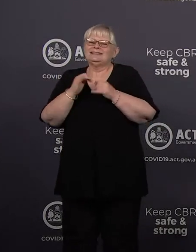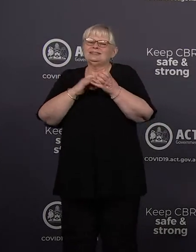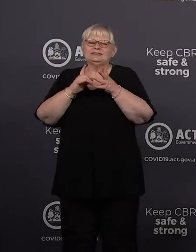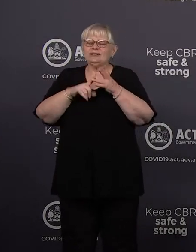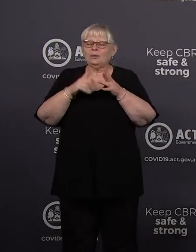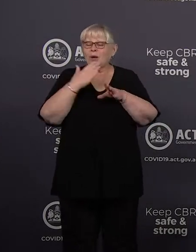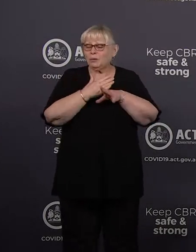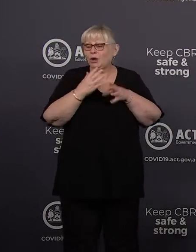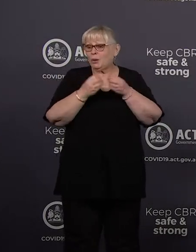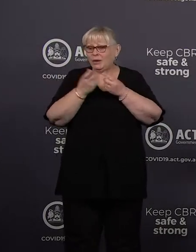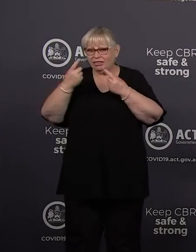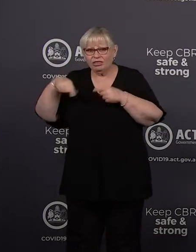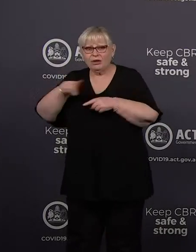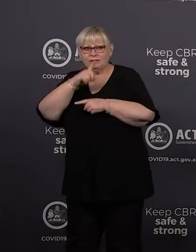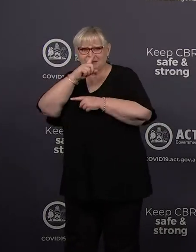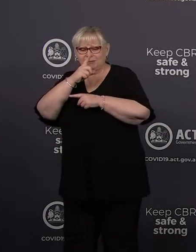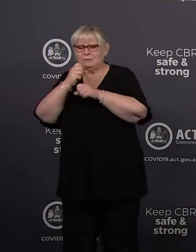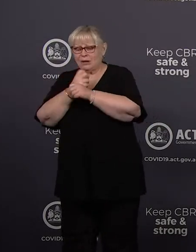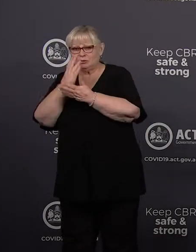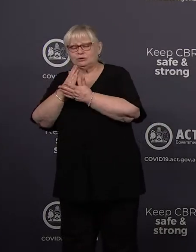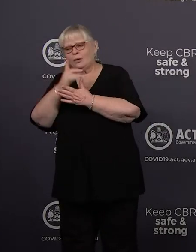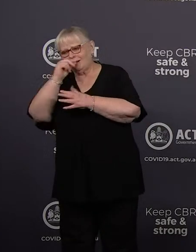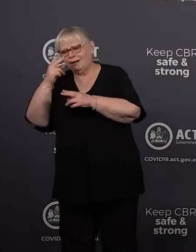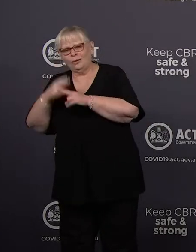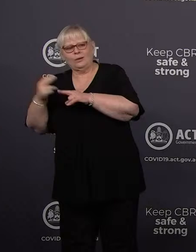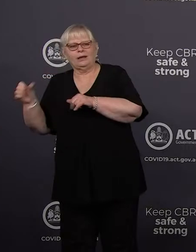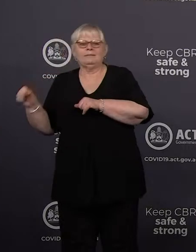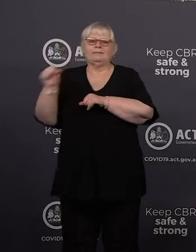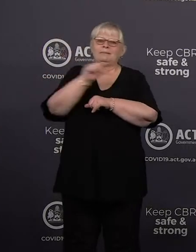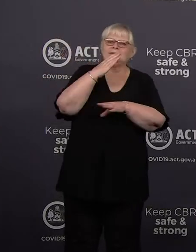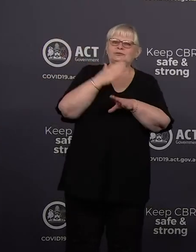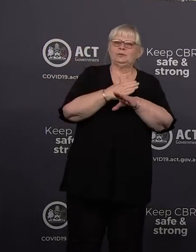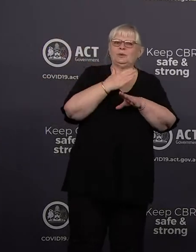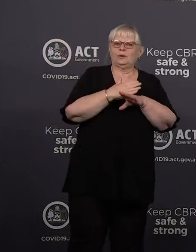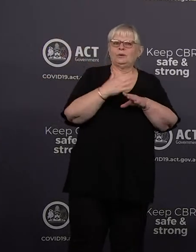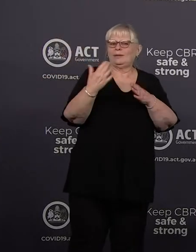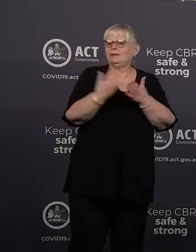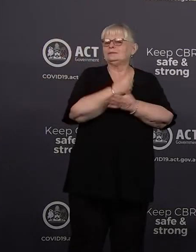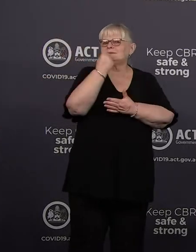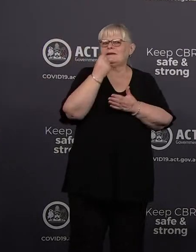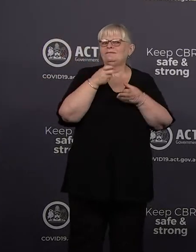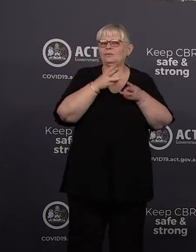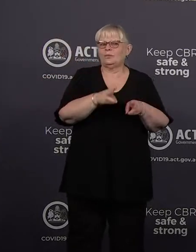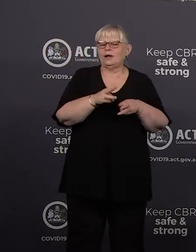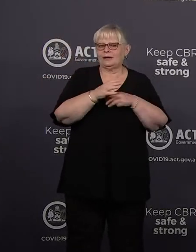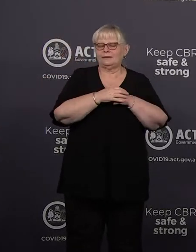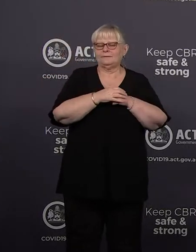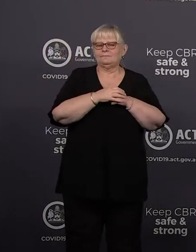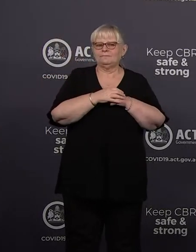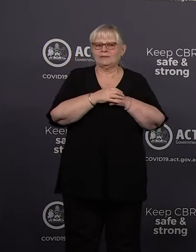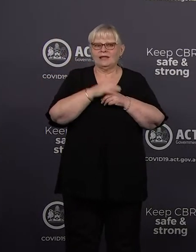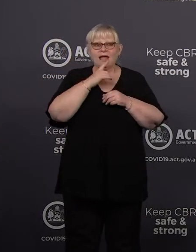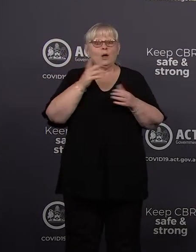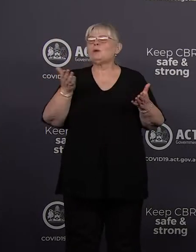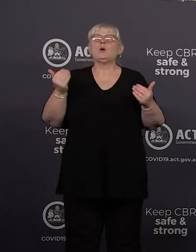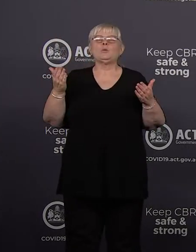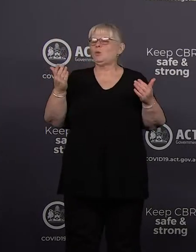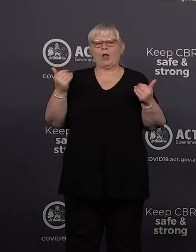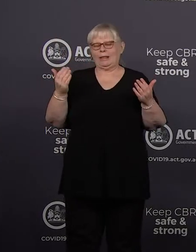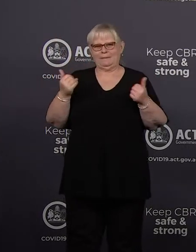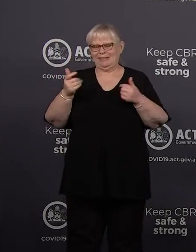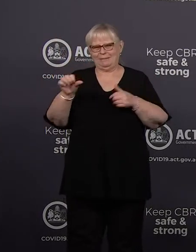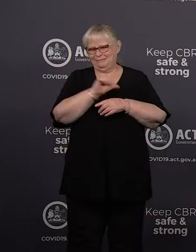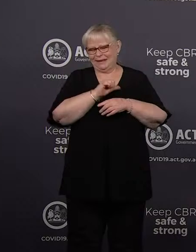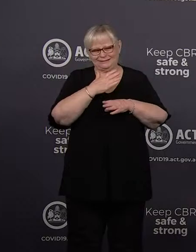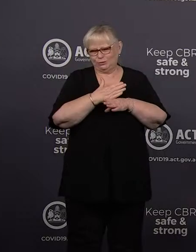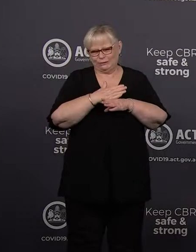those people to ensure that they can come back to work in that safe and structured way, and they'll be absolutely welcome back